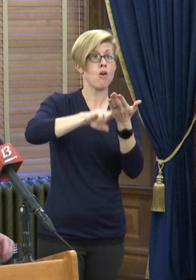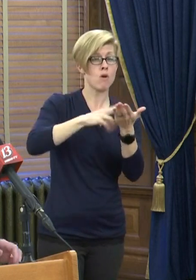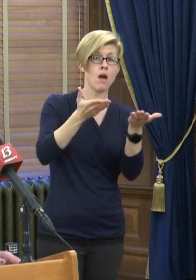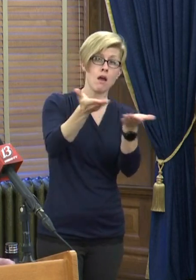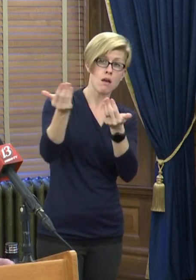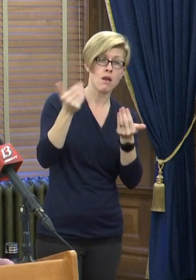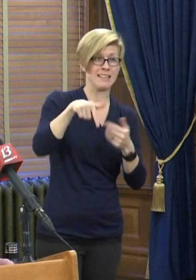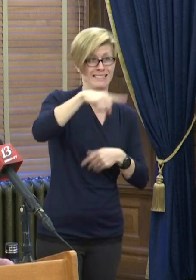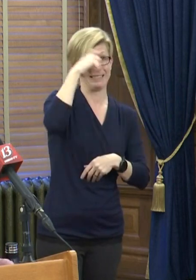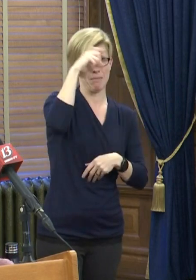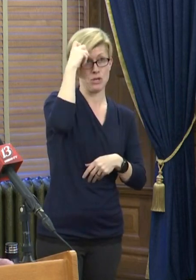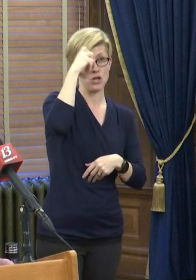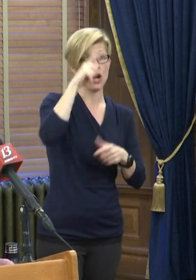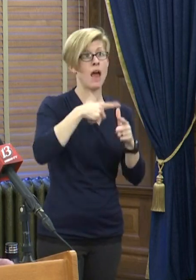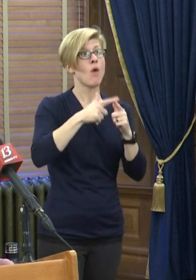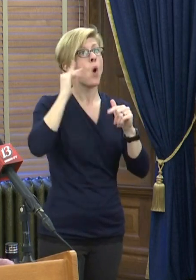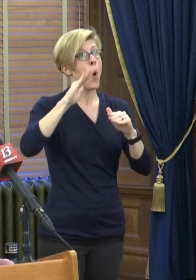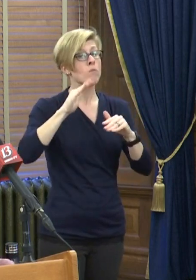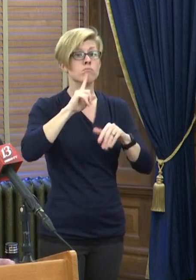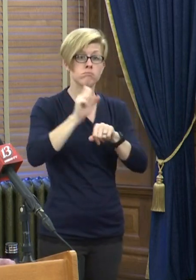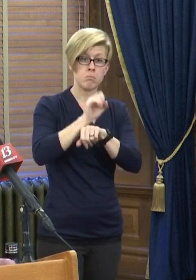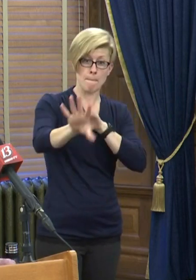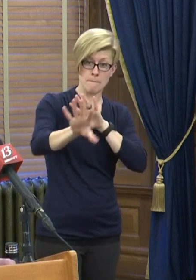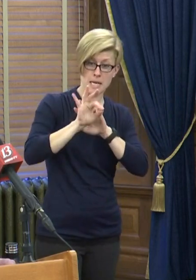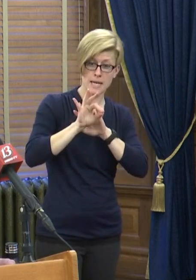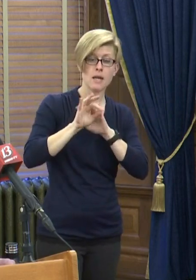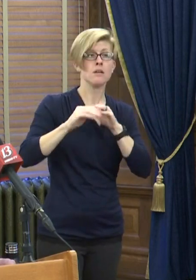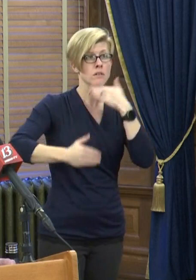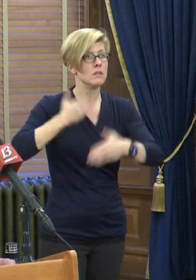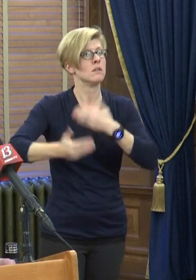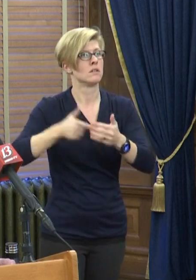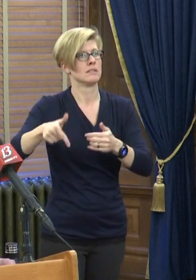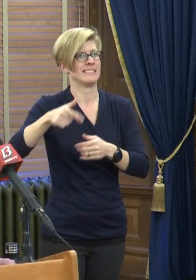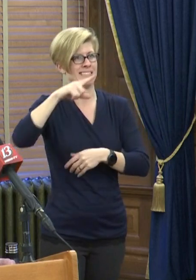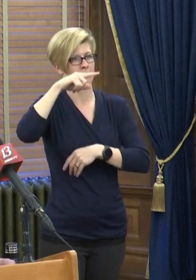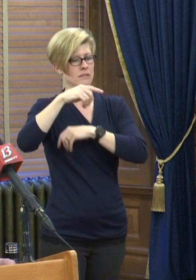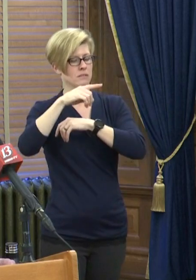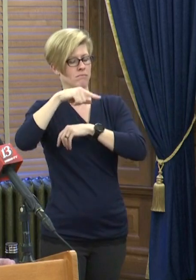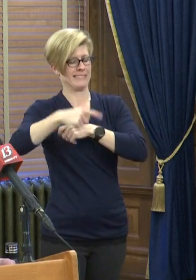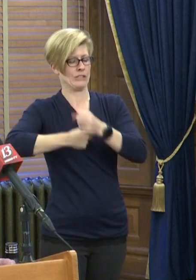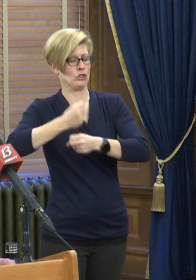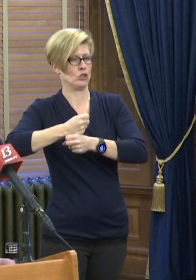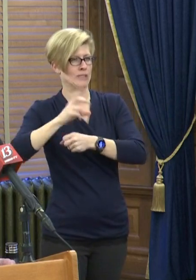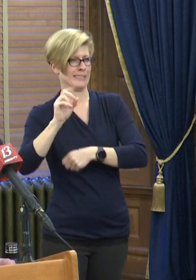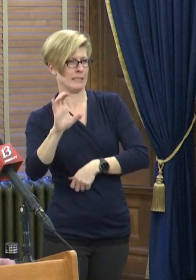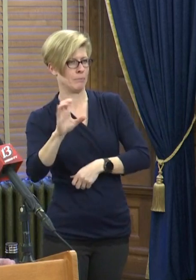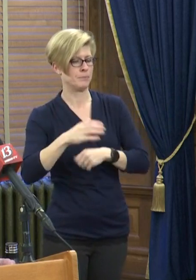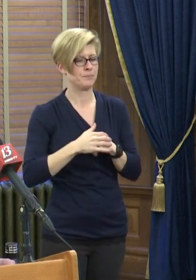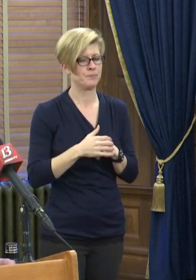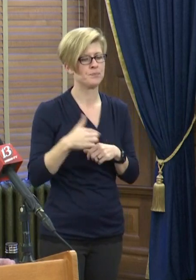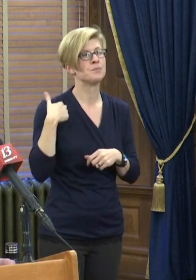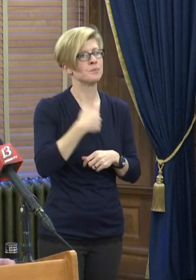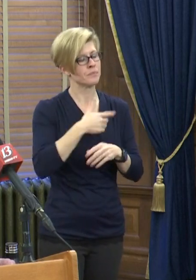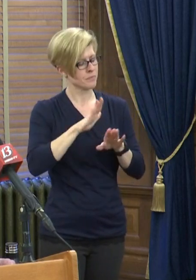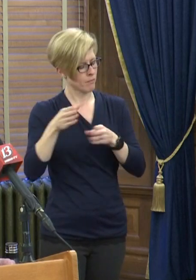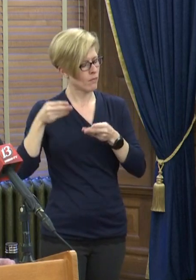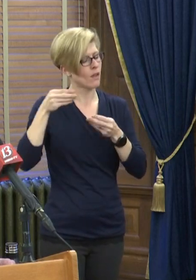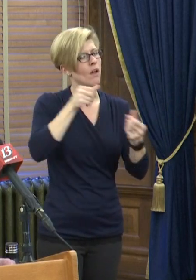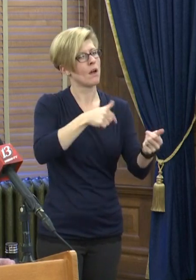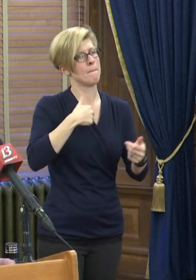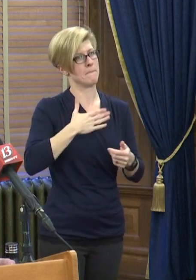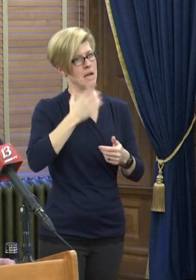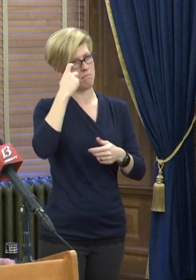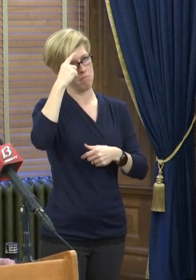on it by the end of the year. This year, my proposed budget invests over $37 million to restart the